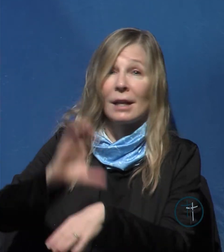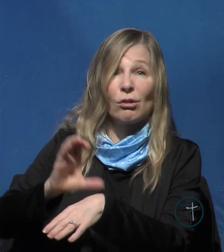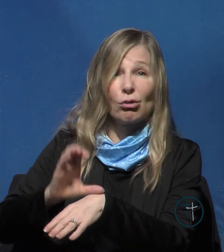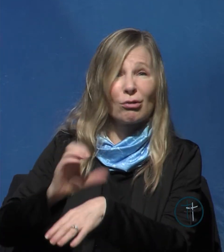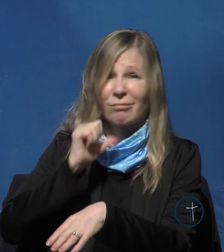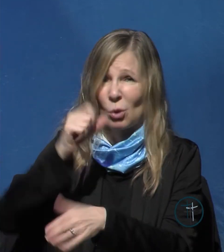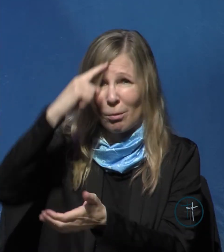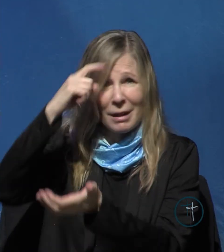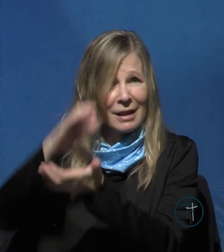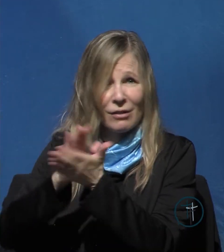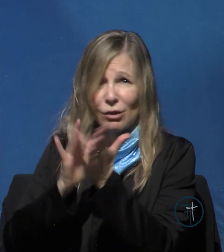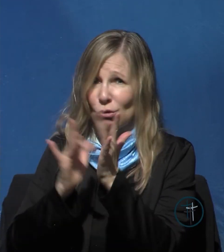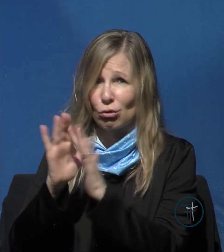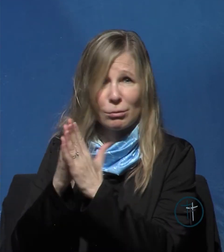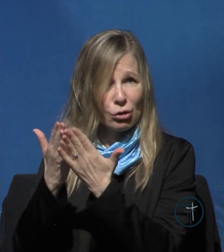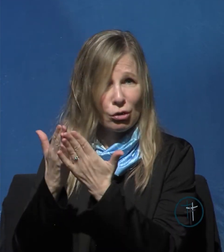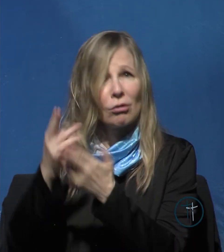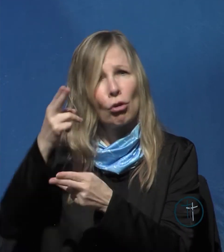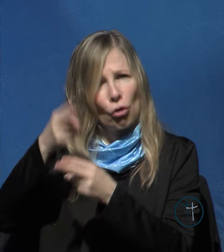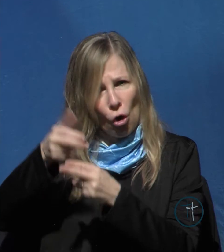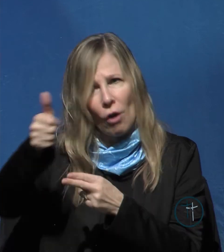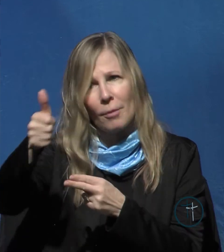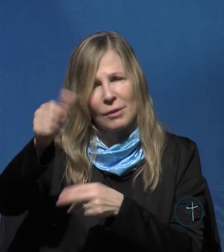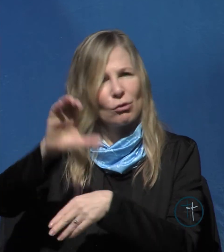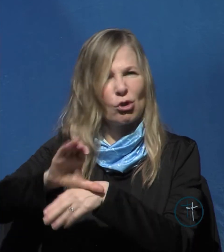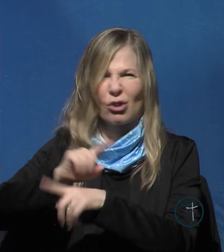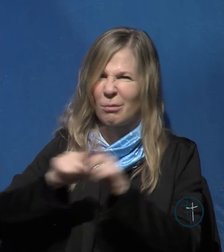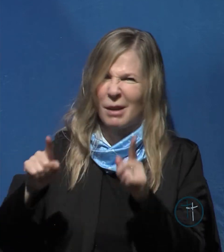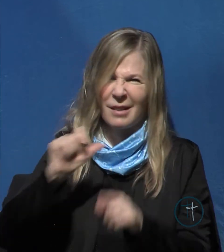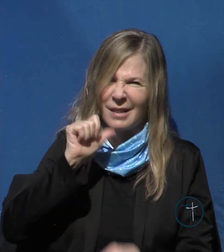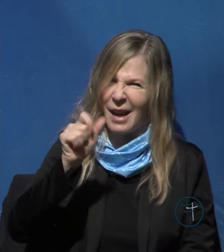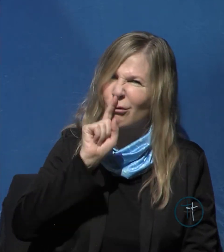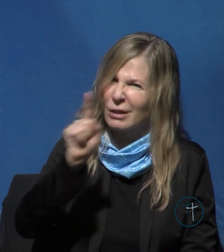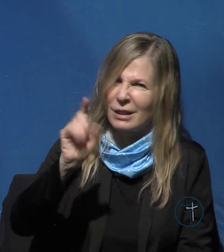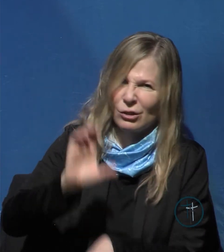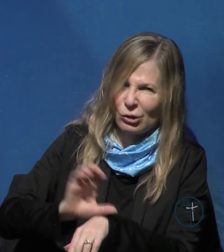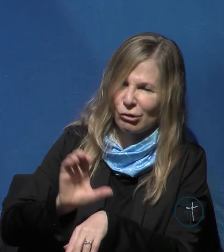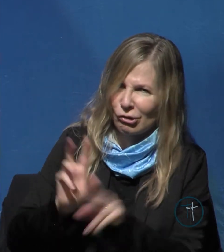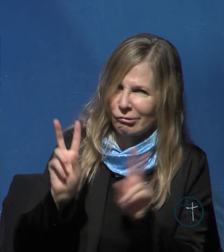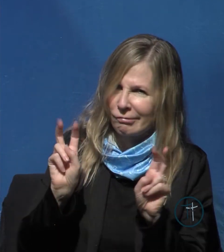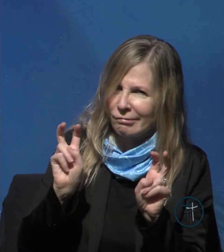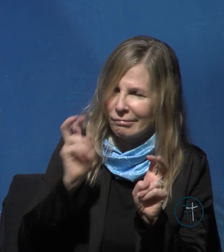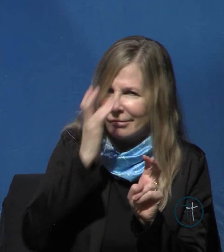scriptures. They call themselves church, but they're not, in a New Testament sense, a church.